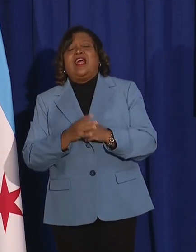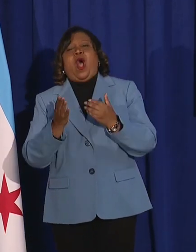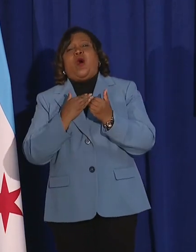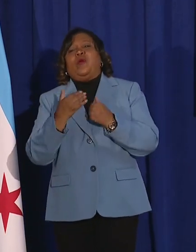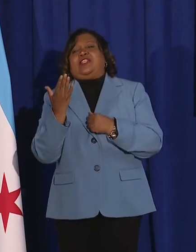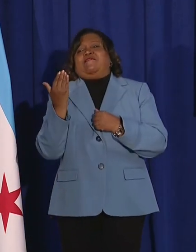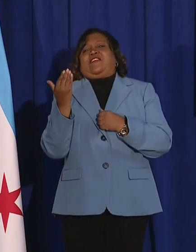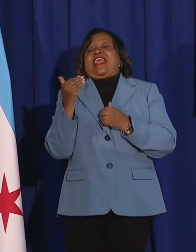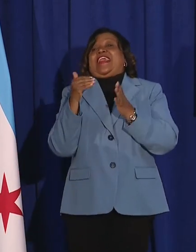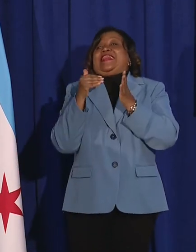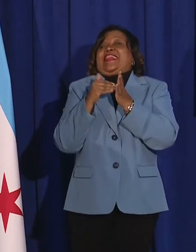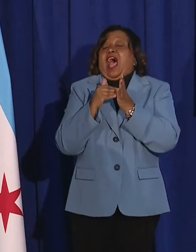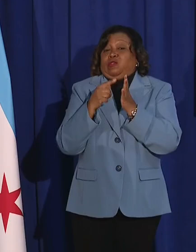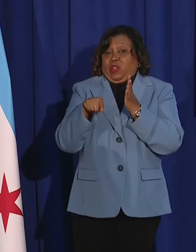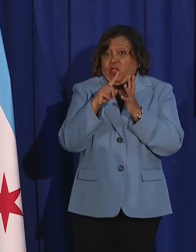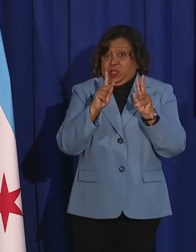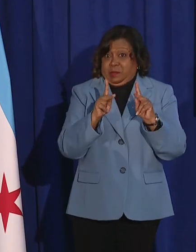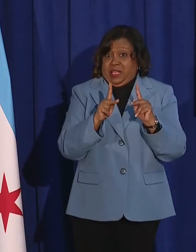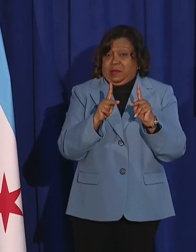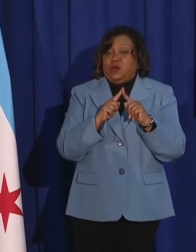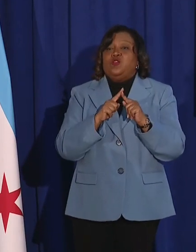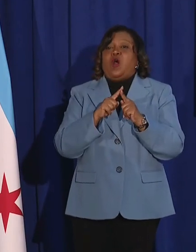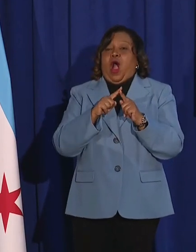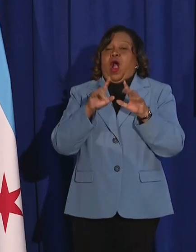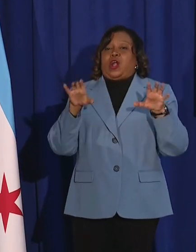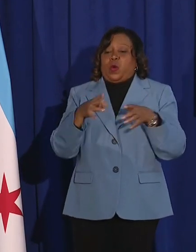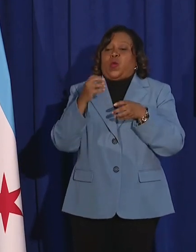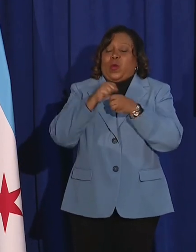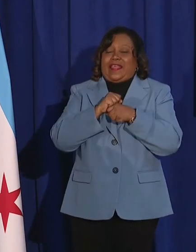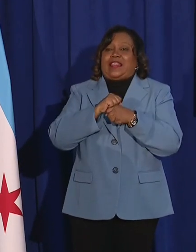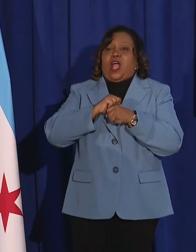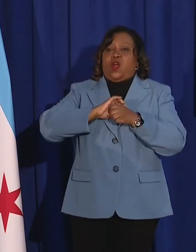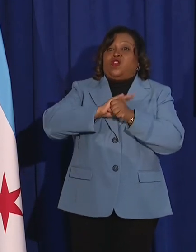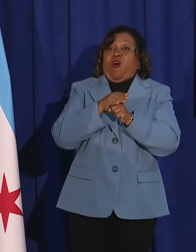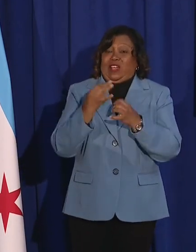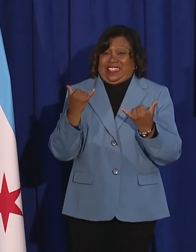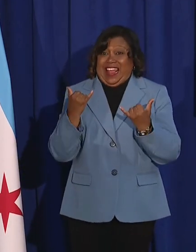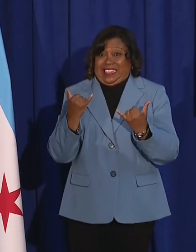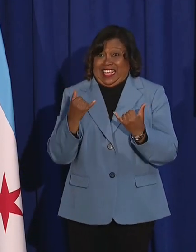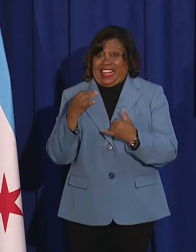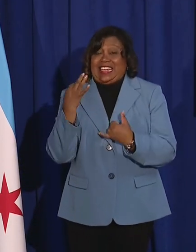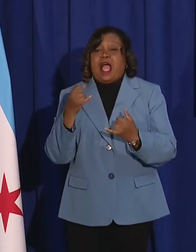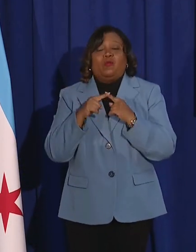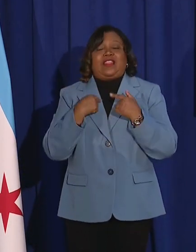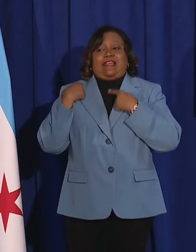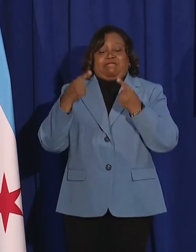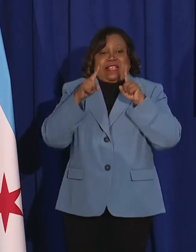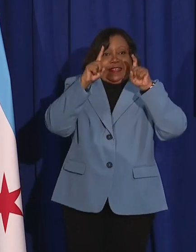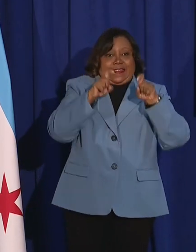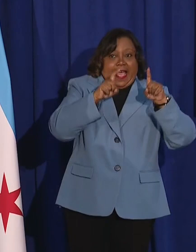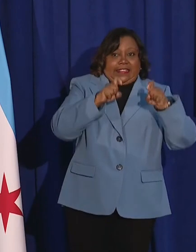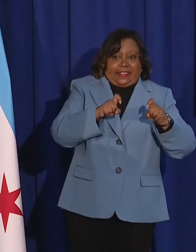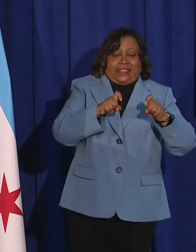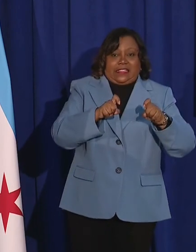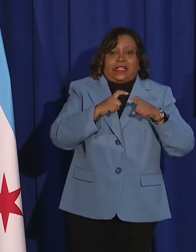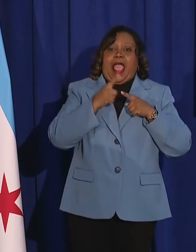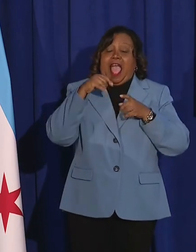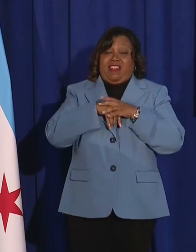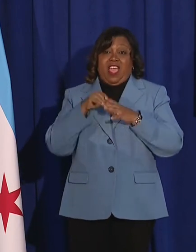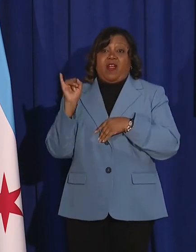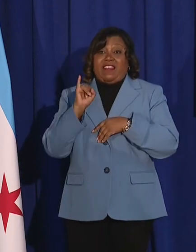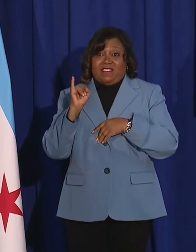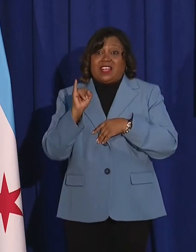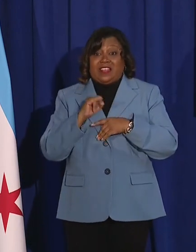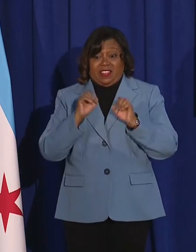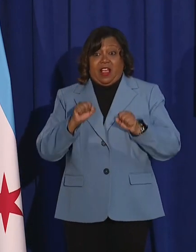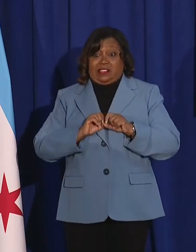Almost 15,000 of those people are active with COVID right now, meaning they've been tested and they're infectious.